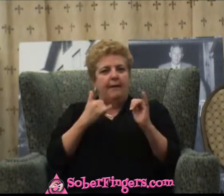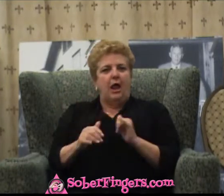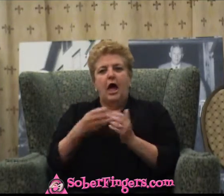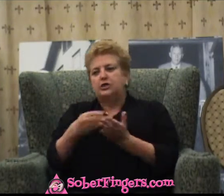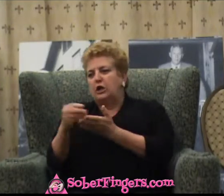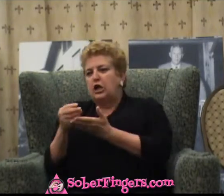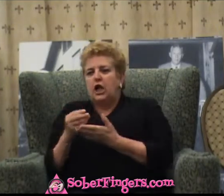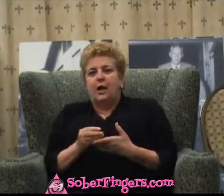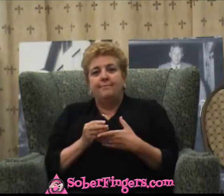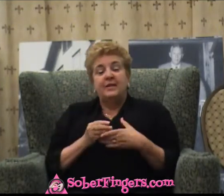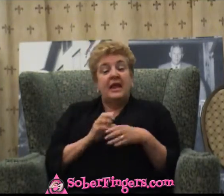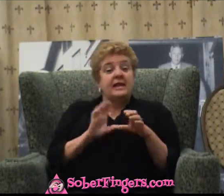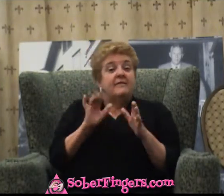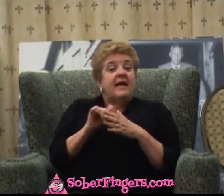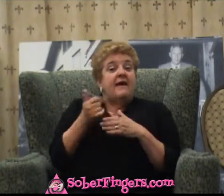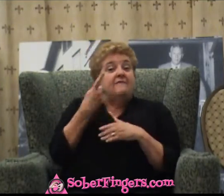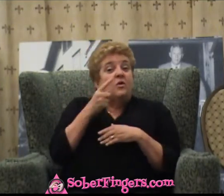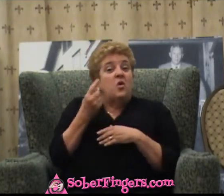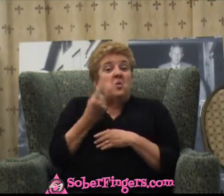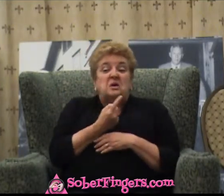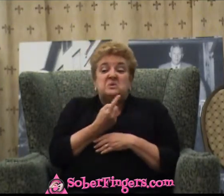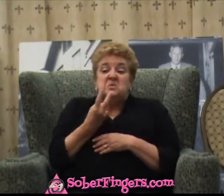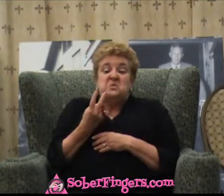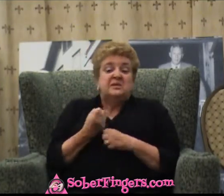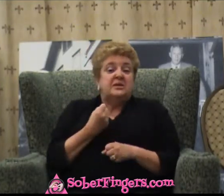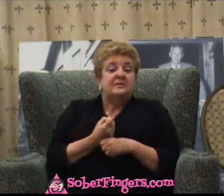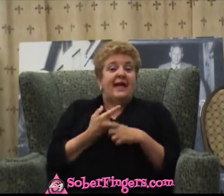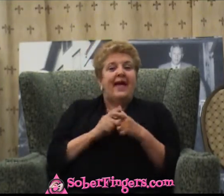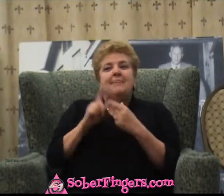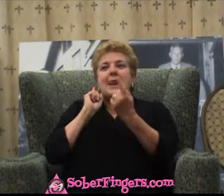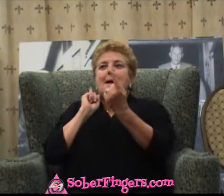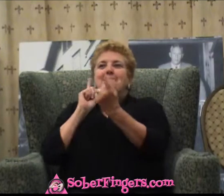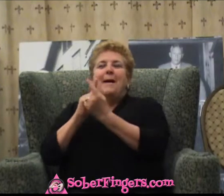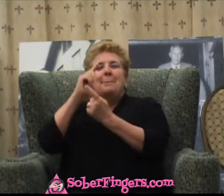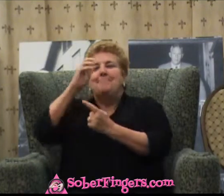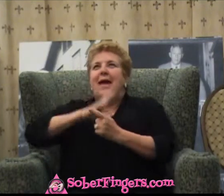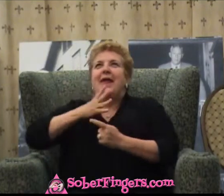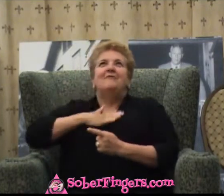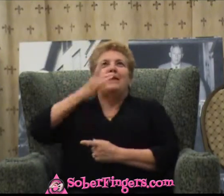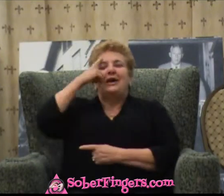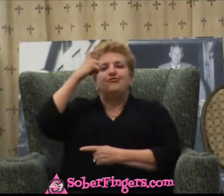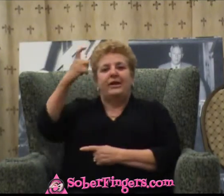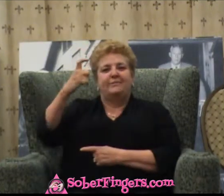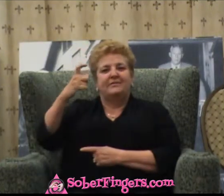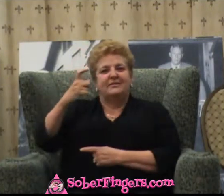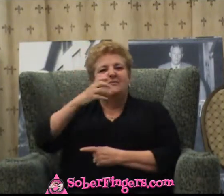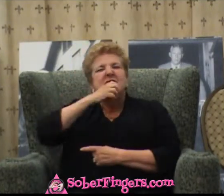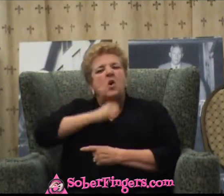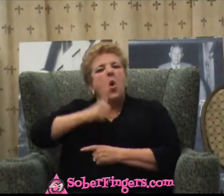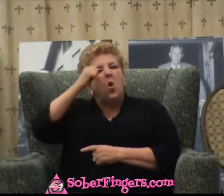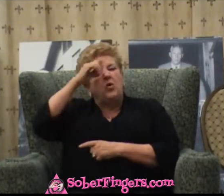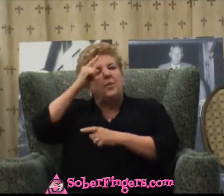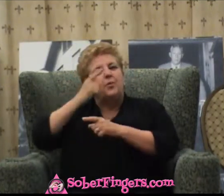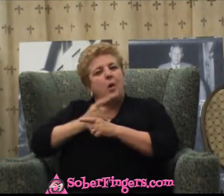man of my dreams. He was the older brother of a kid I had gone to school with. And what attracted me to